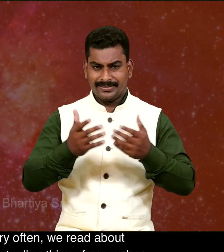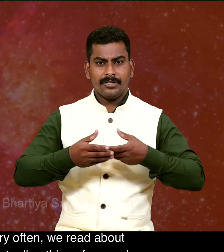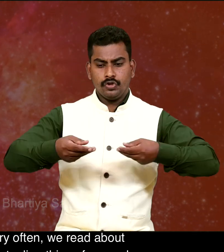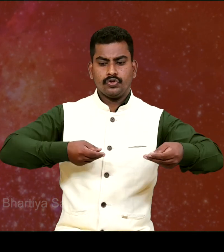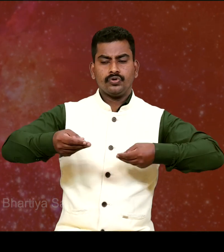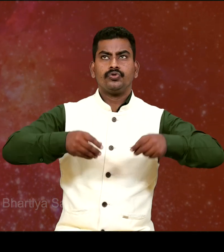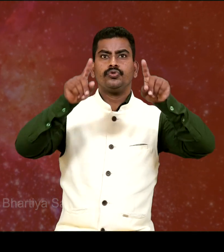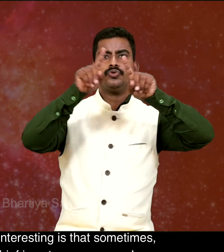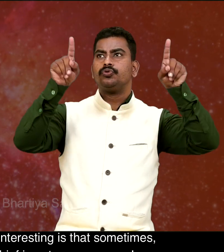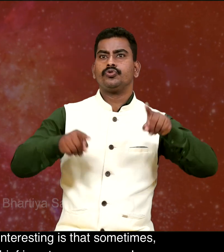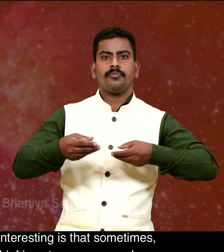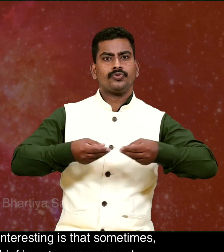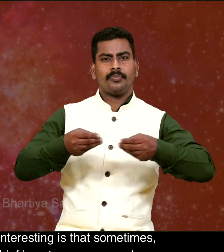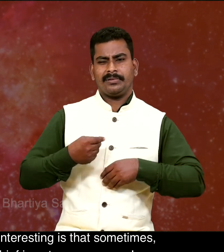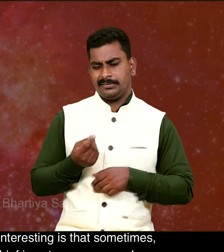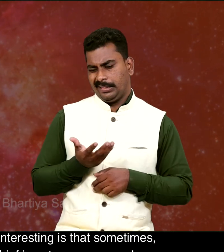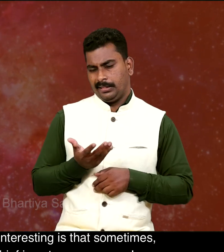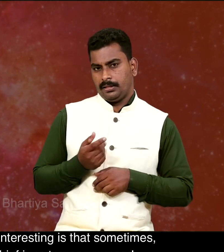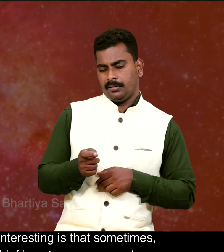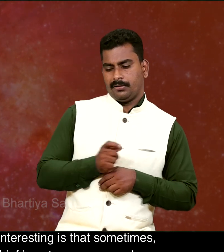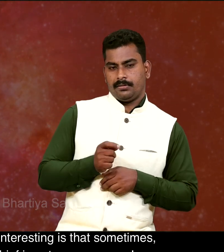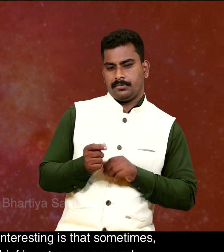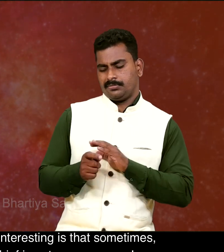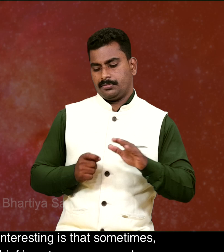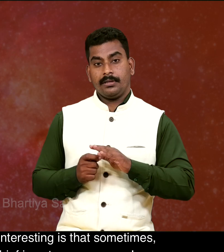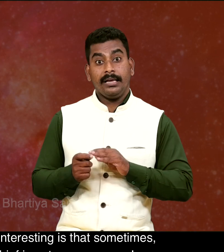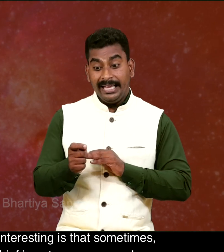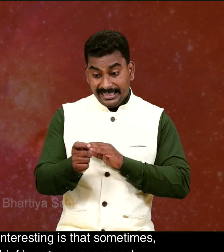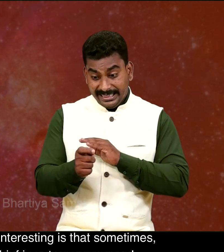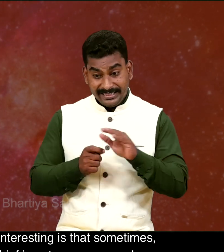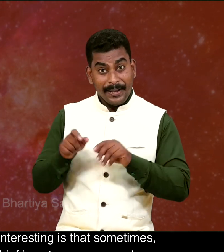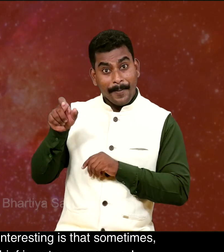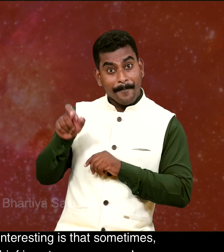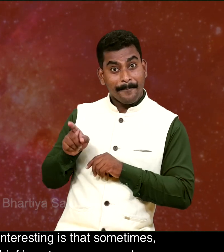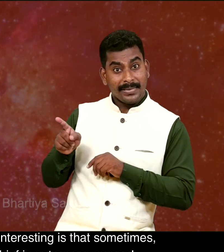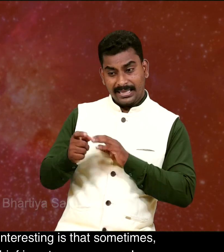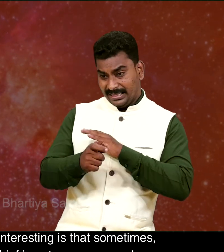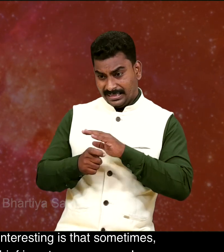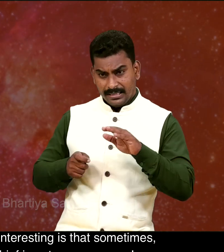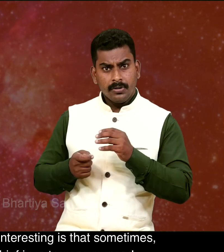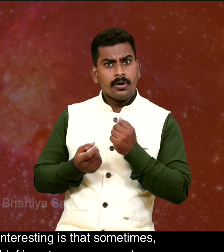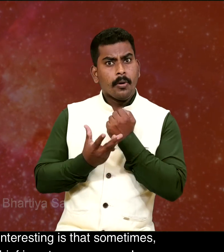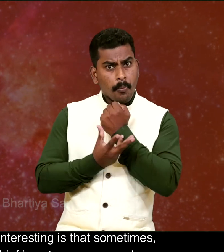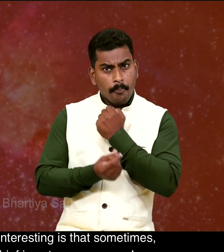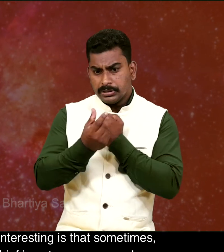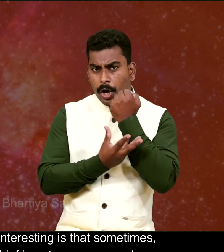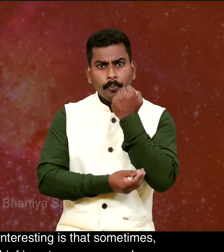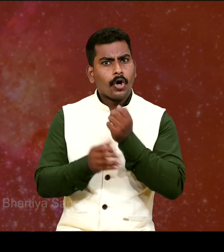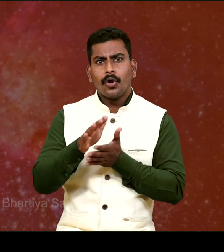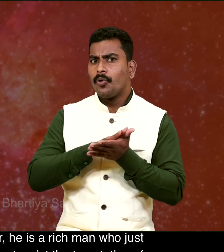What is interesting is that sometimes the thief is not a poor person. Rather, he